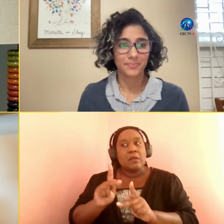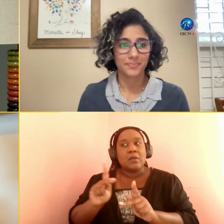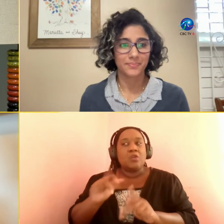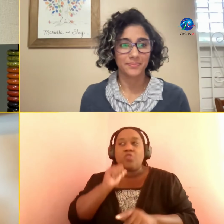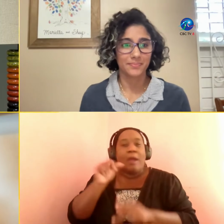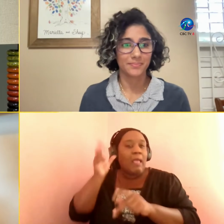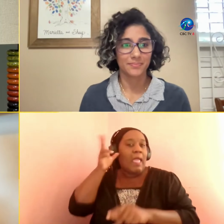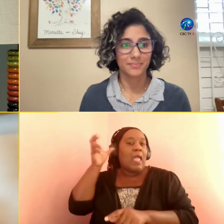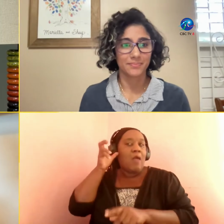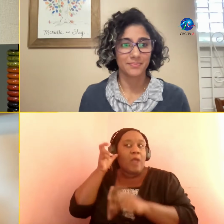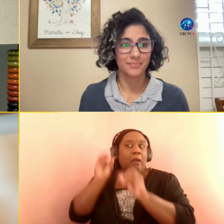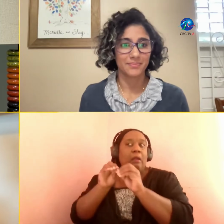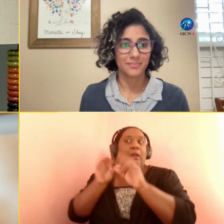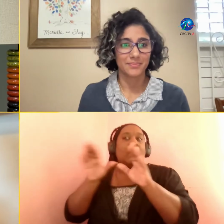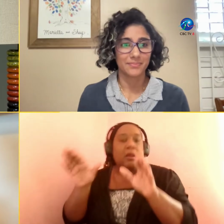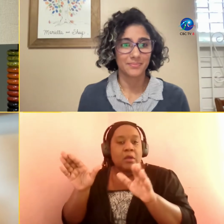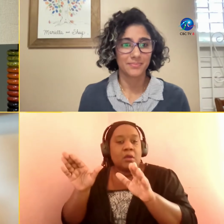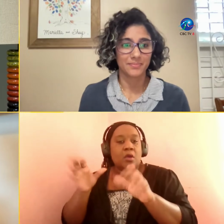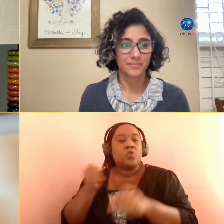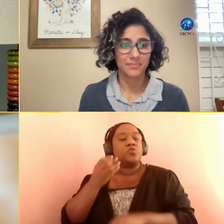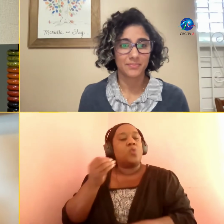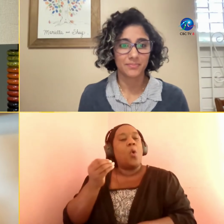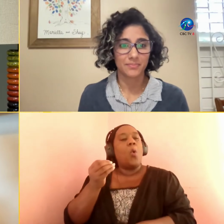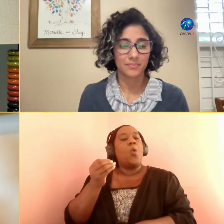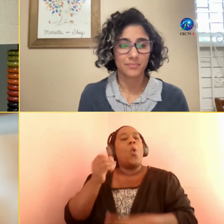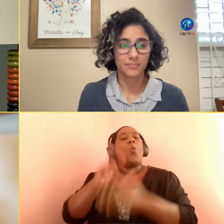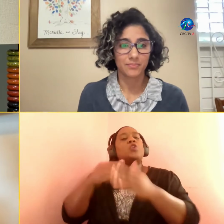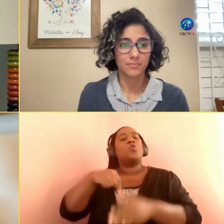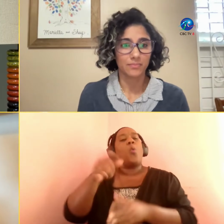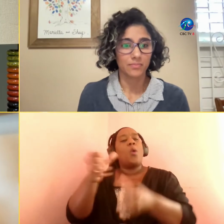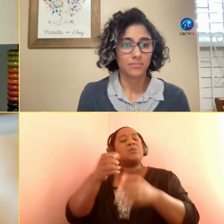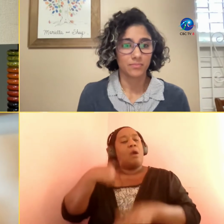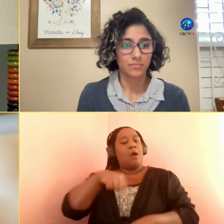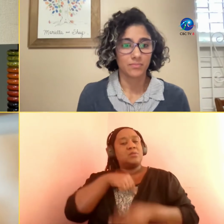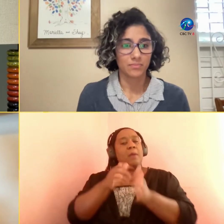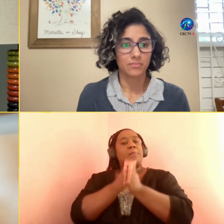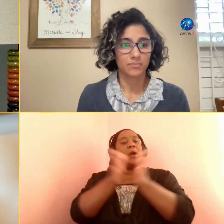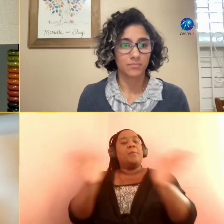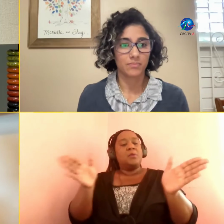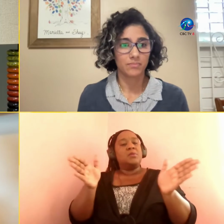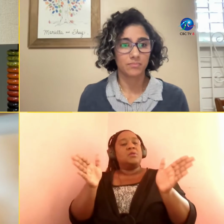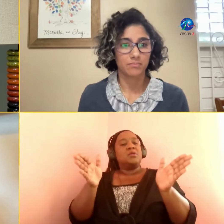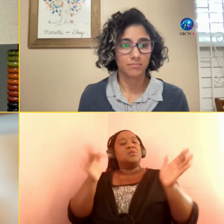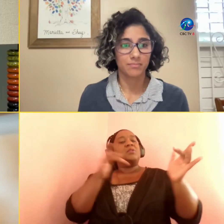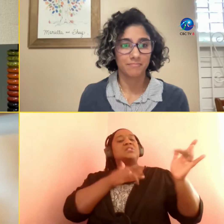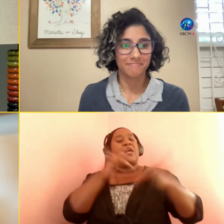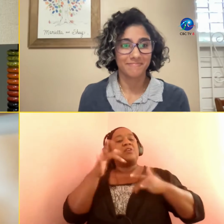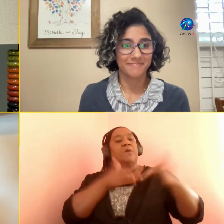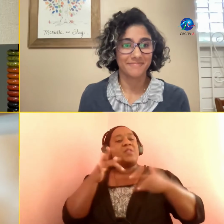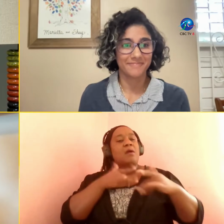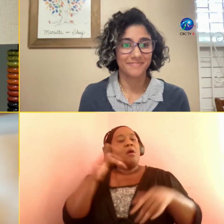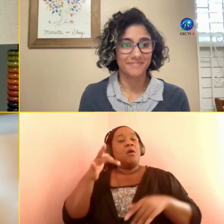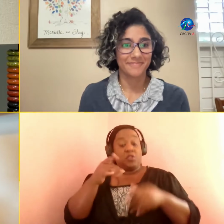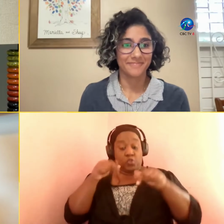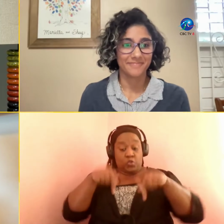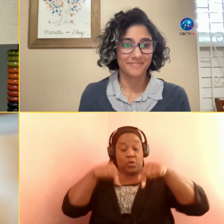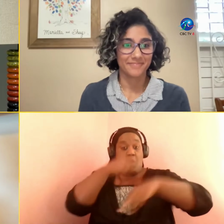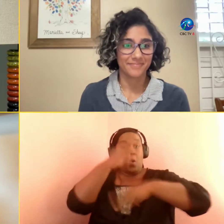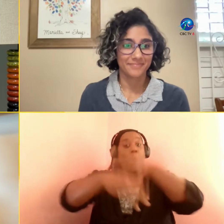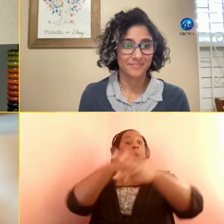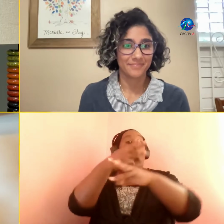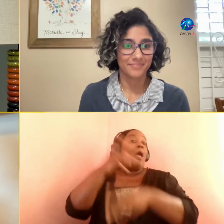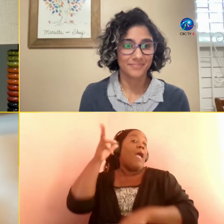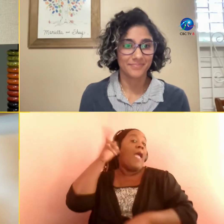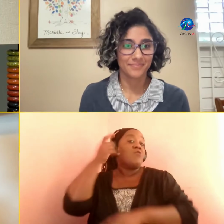So what level of sensitivity would you want us generally as a population, as we really focus in on world hearing day and caring for hearing? What kind of sensitivity